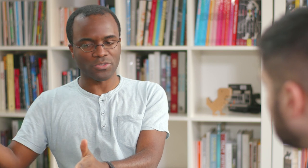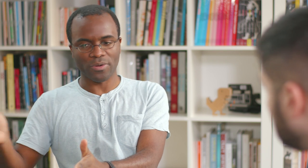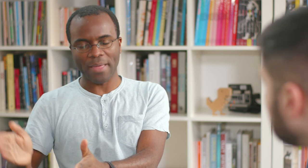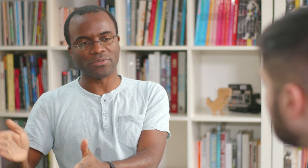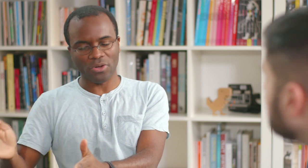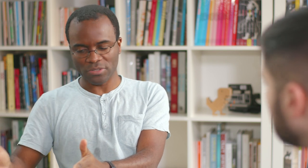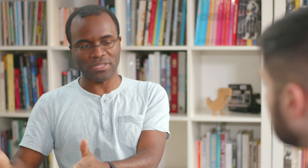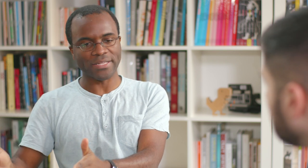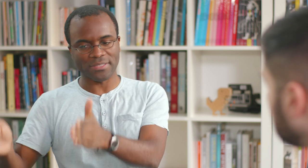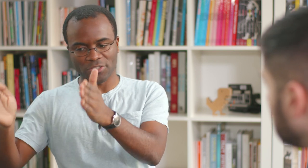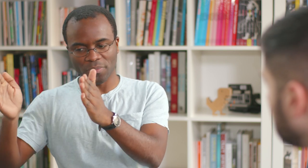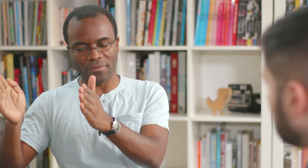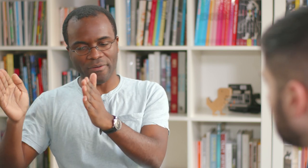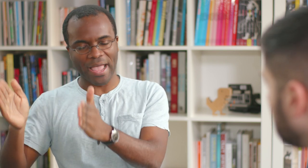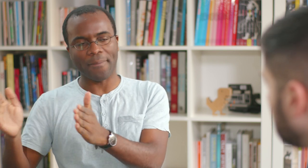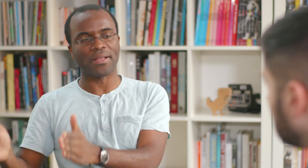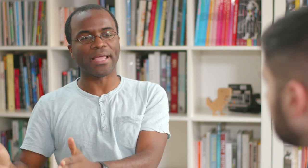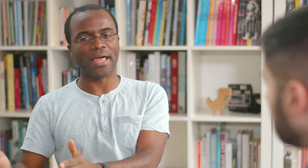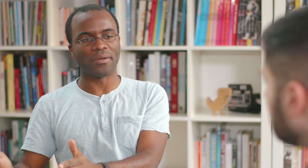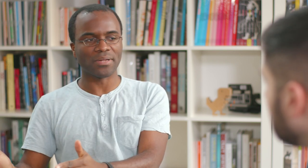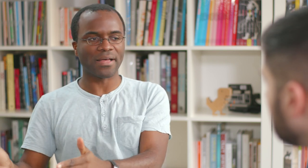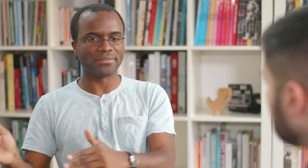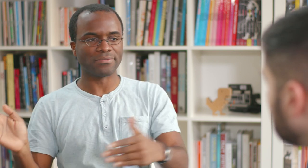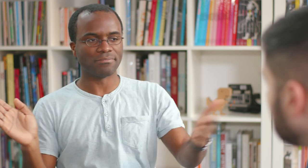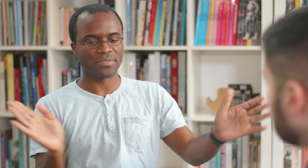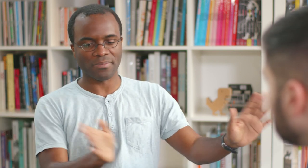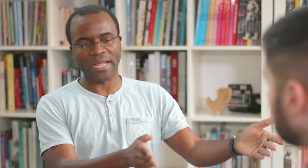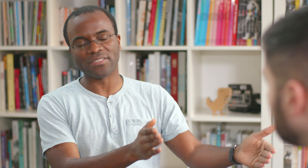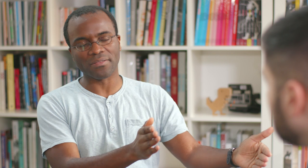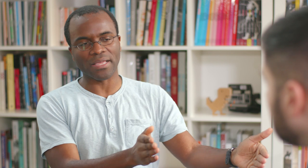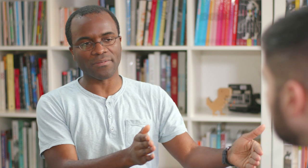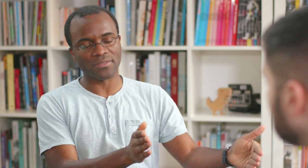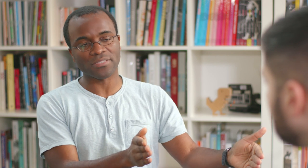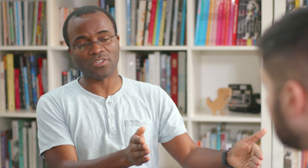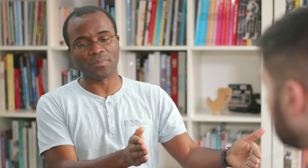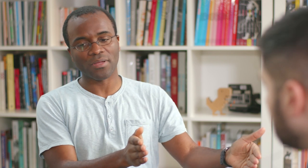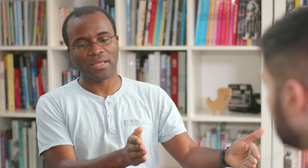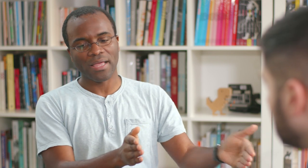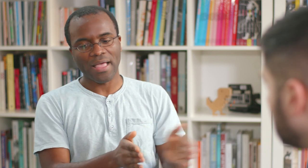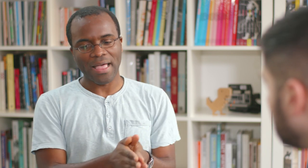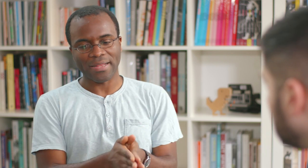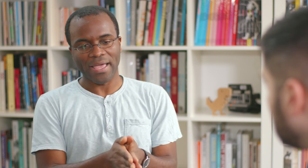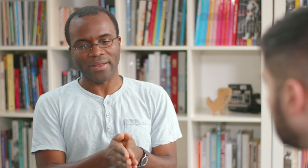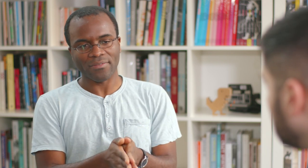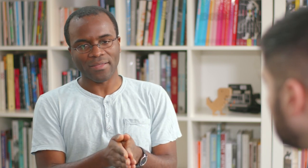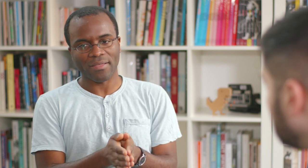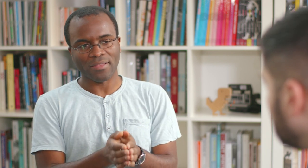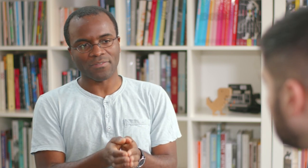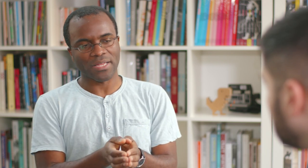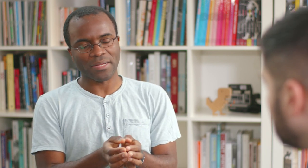or an m dot site that's going to be very app-like and then we'll have some legacy thing for the desktop and yeah it is it does feel like an